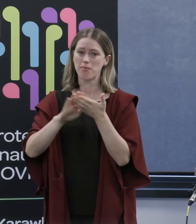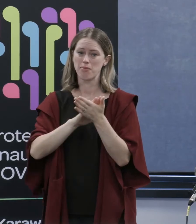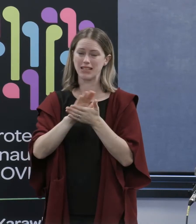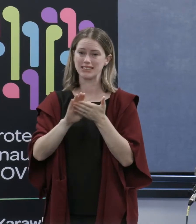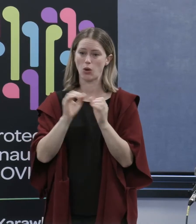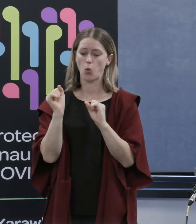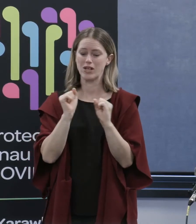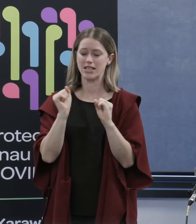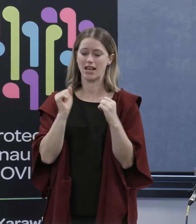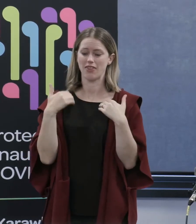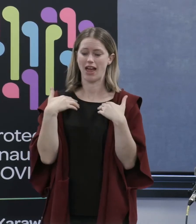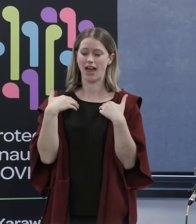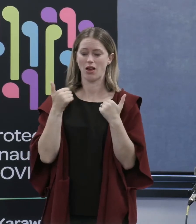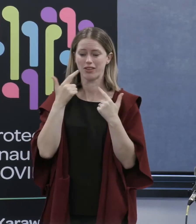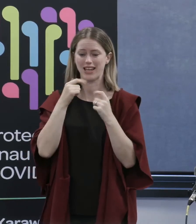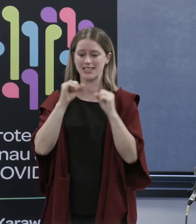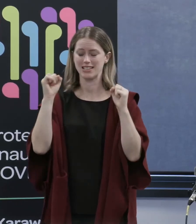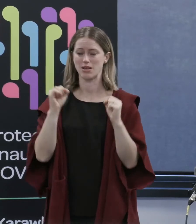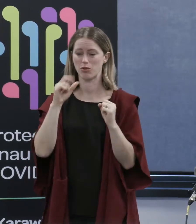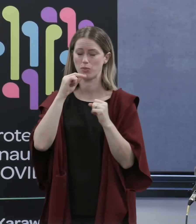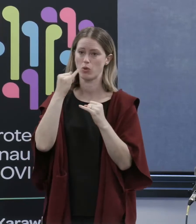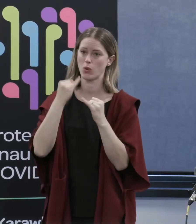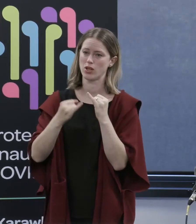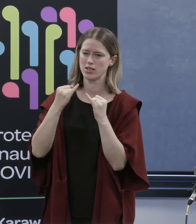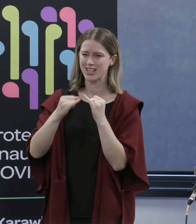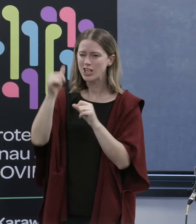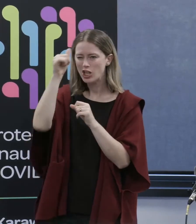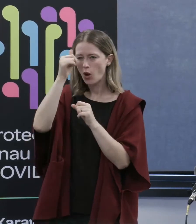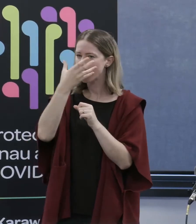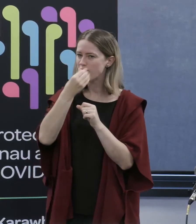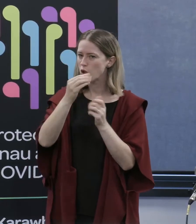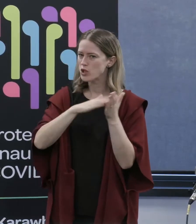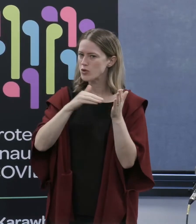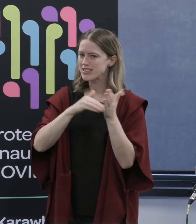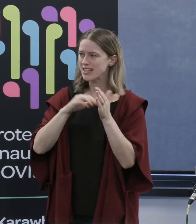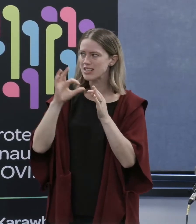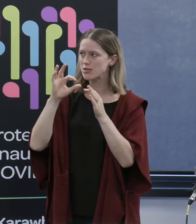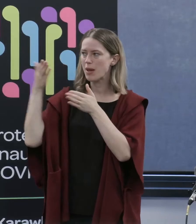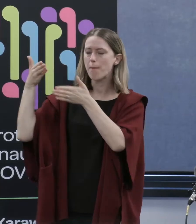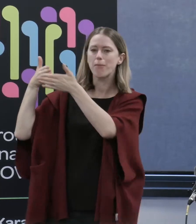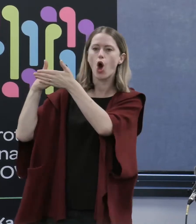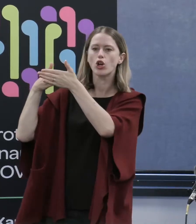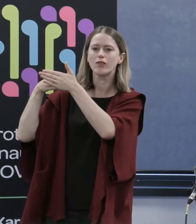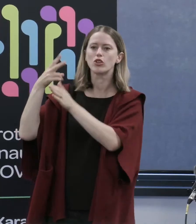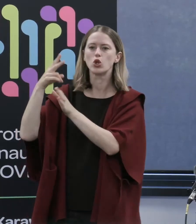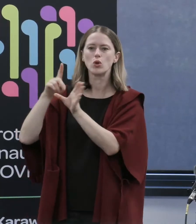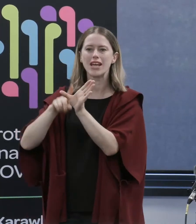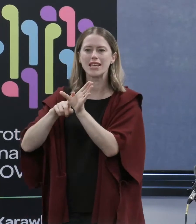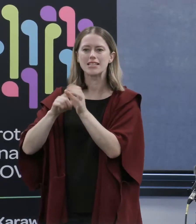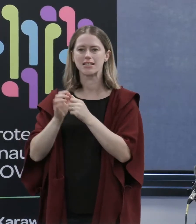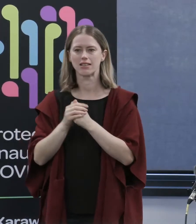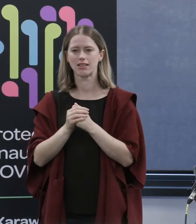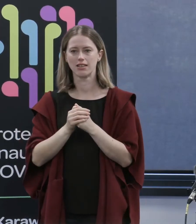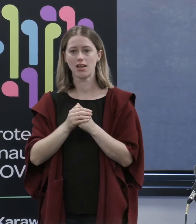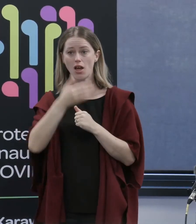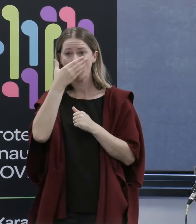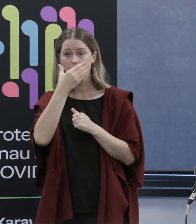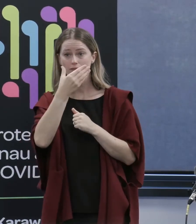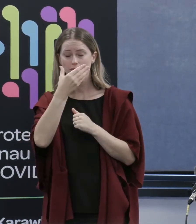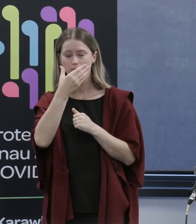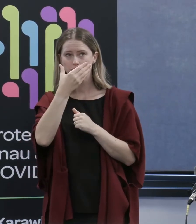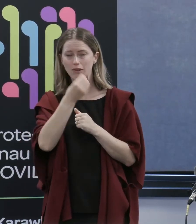system, especially as we haven't had flu circulating for now 2 years. Flu vaccination is free for people at higher